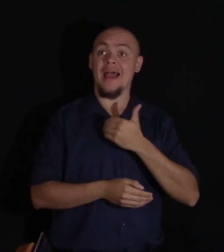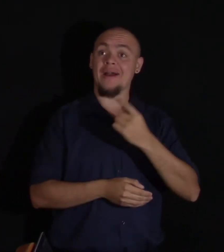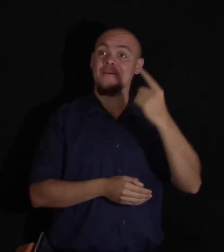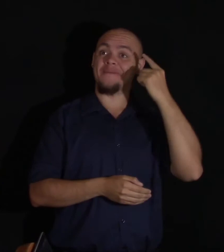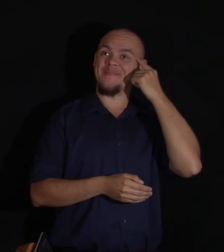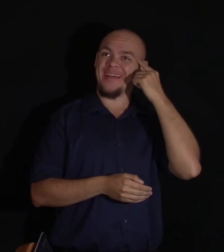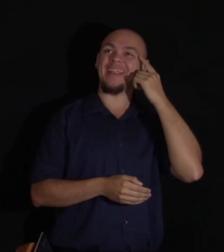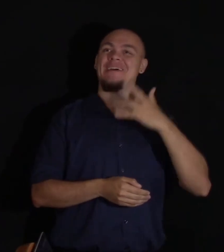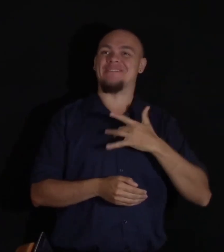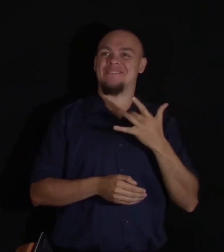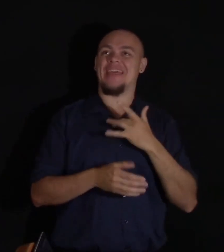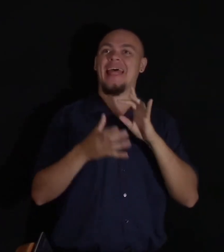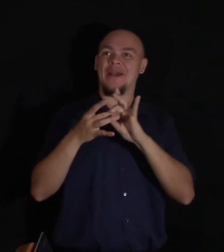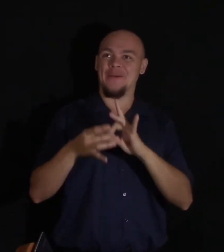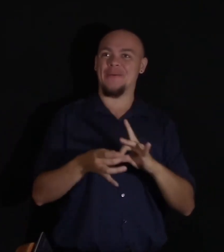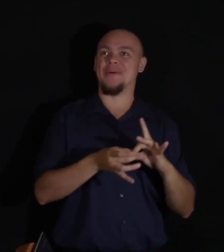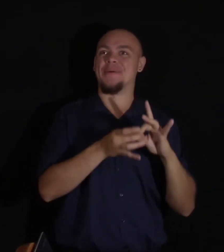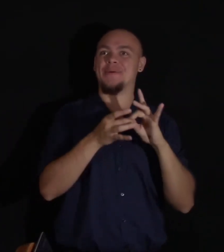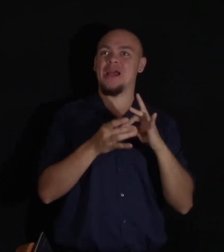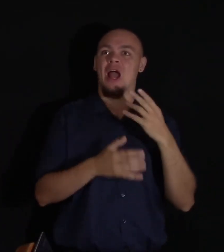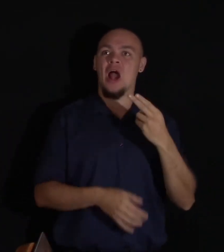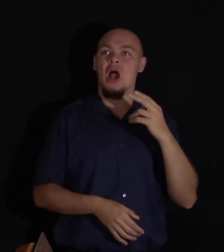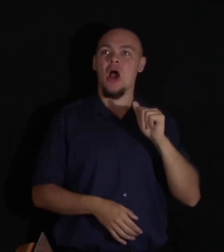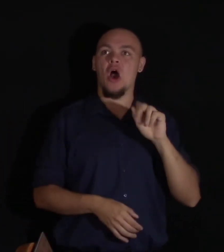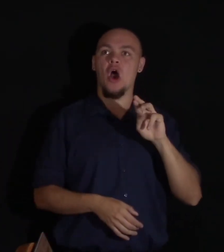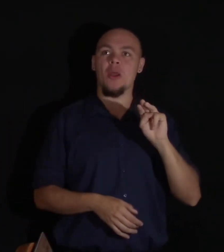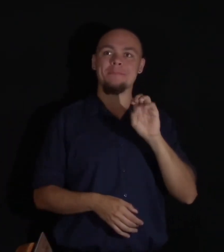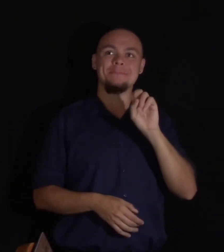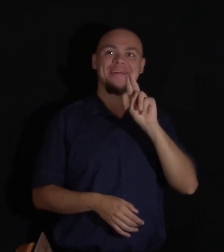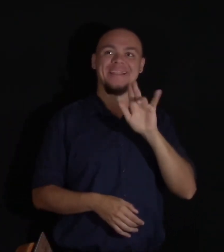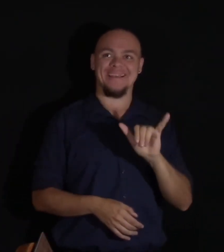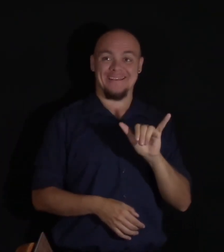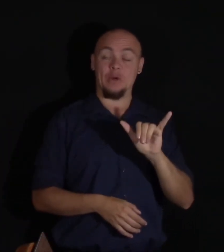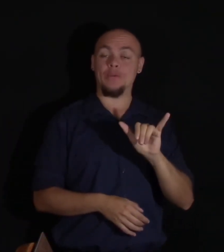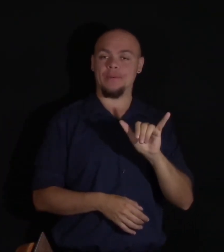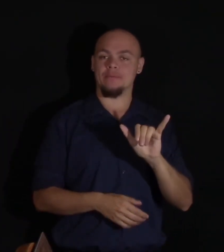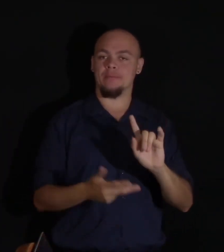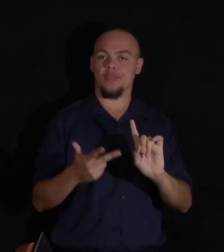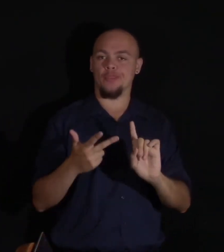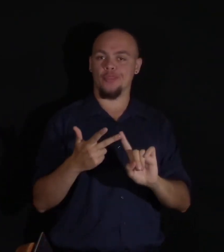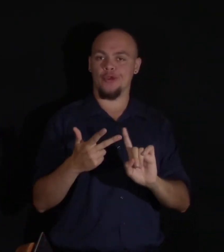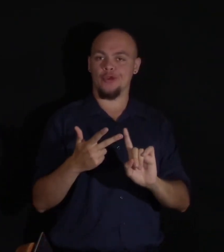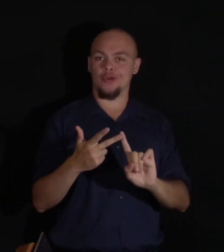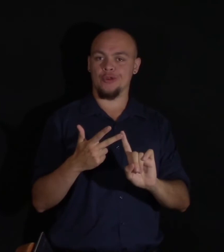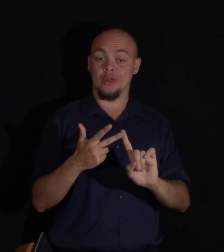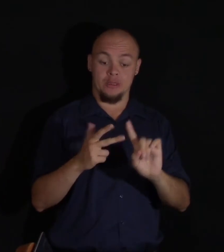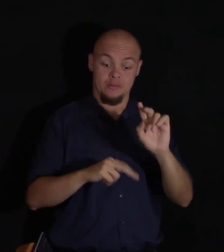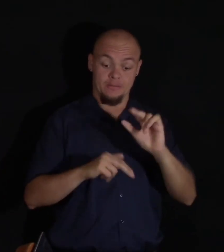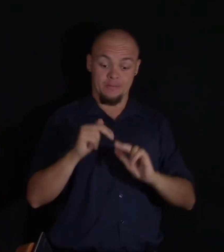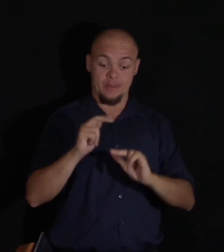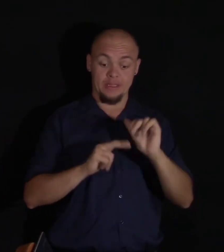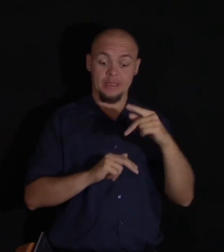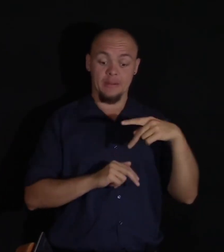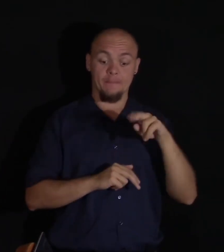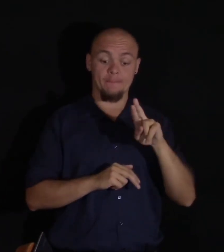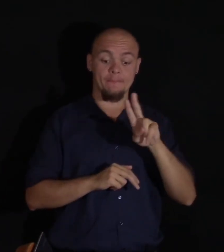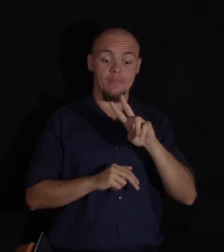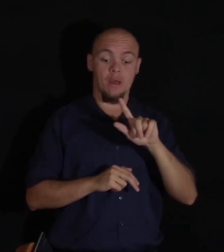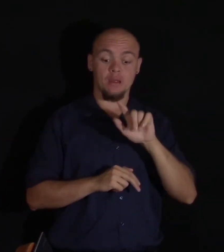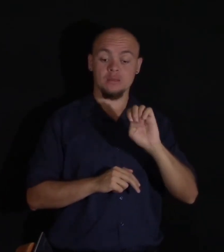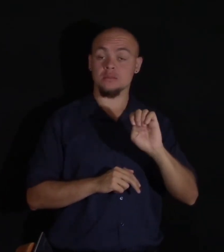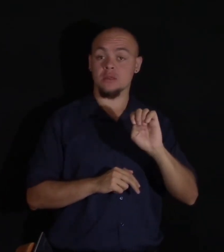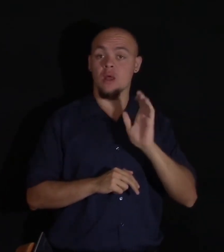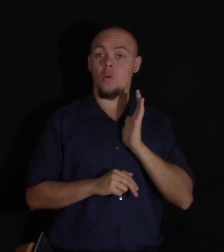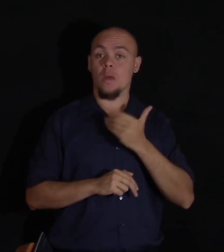in harmony, the mental harmony. Number three, We are building this puzzle not only with